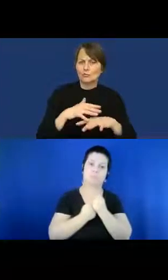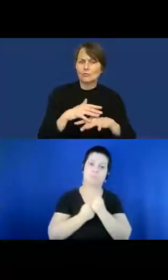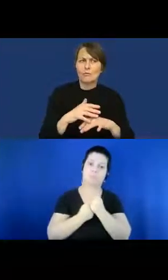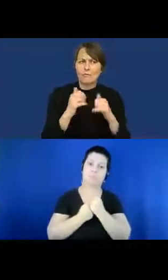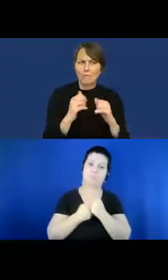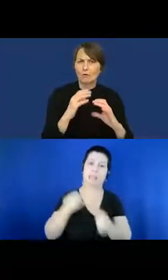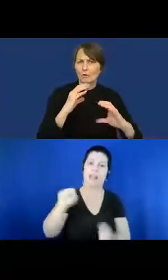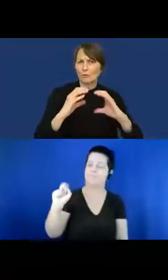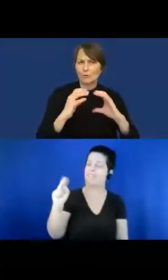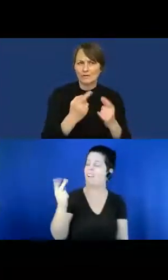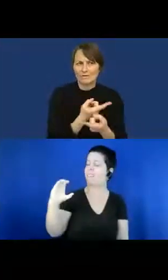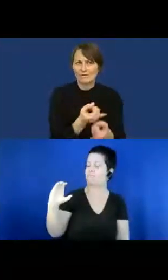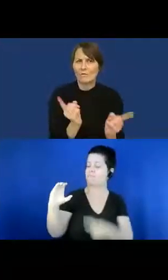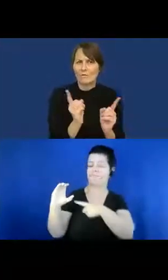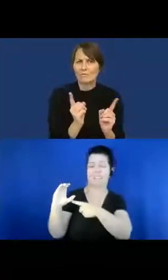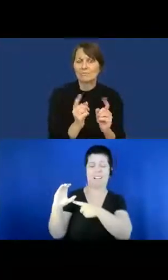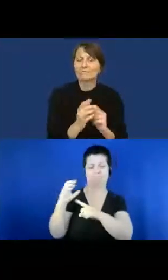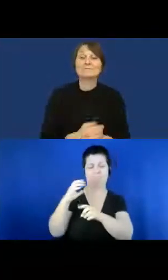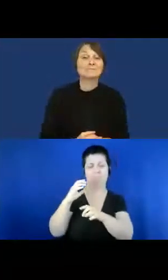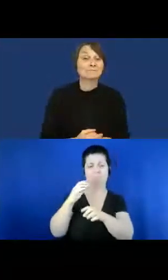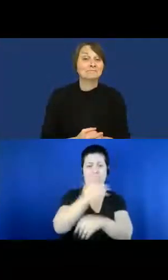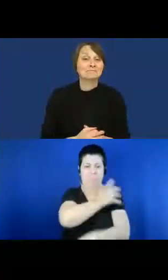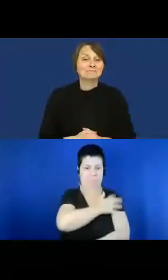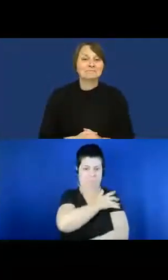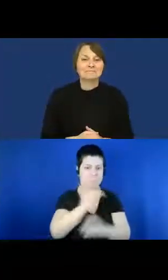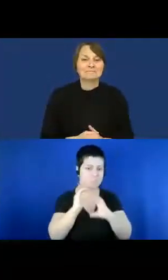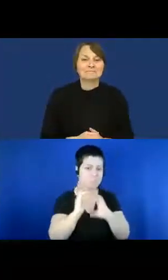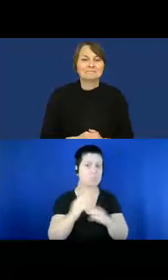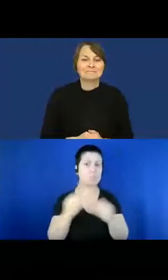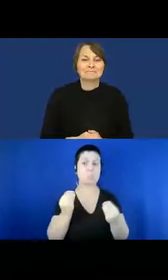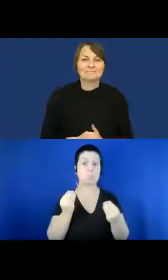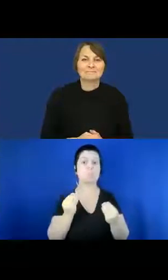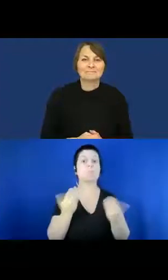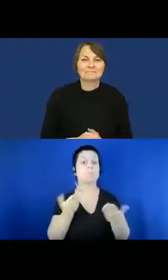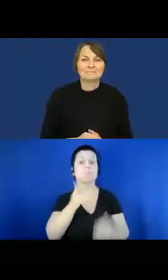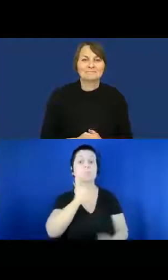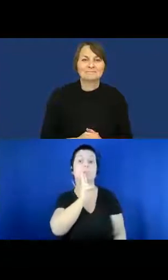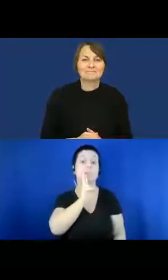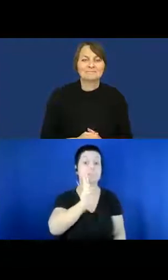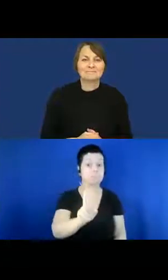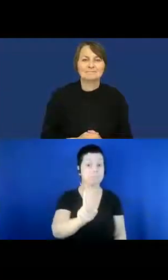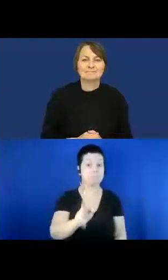So in order to answer this question, we have